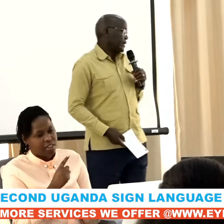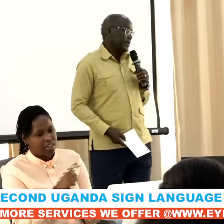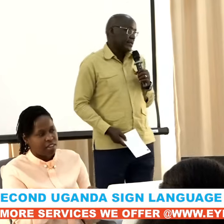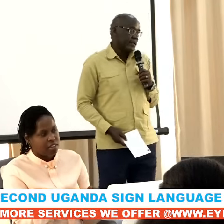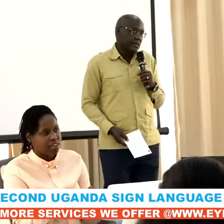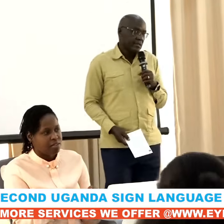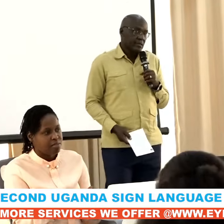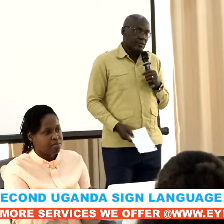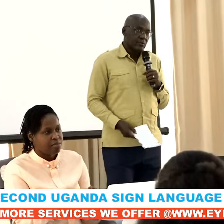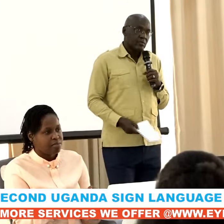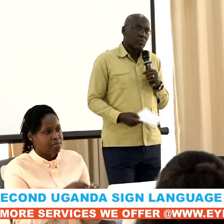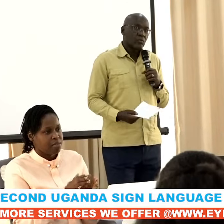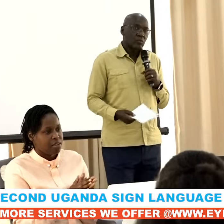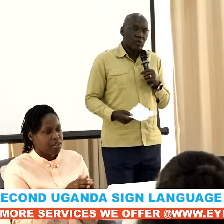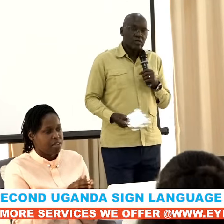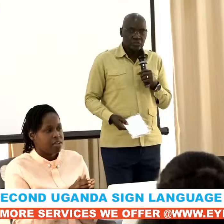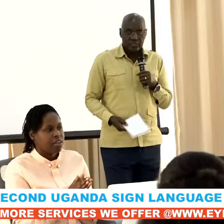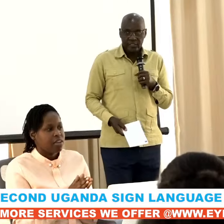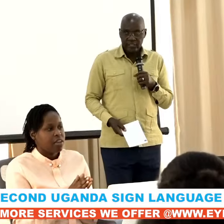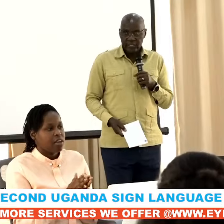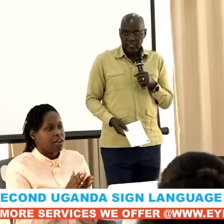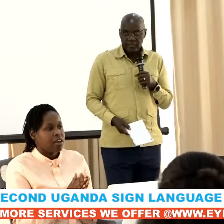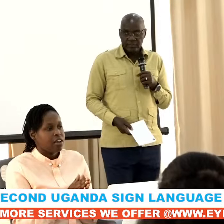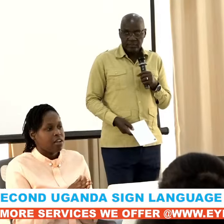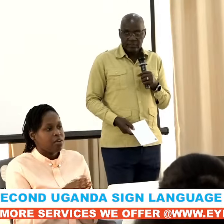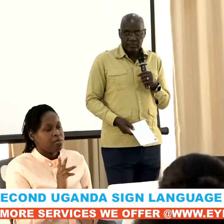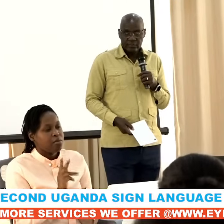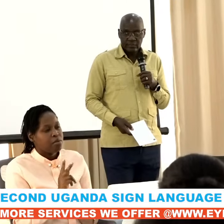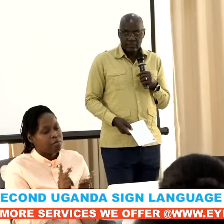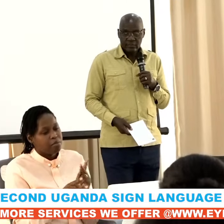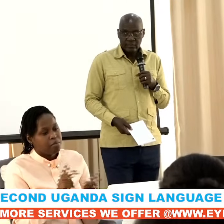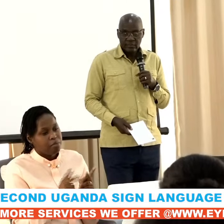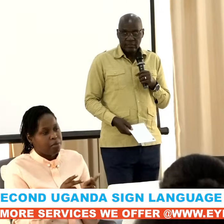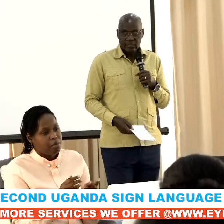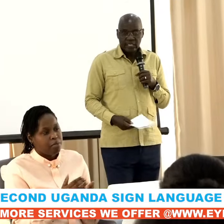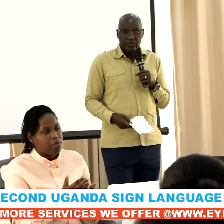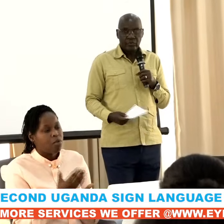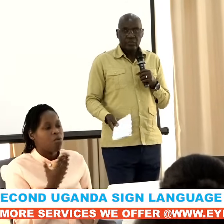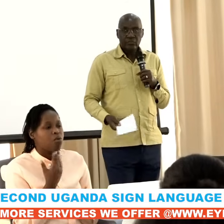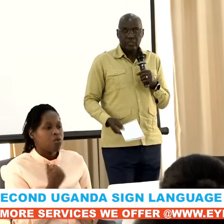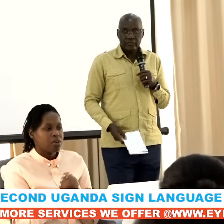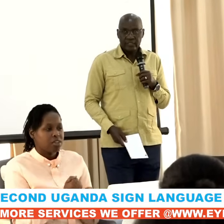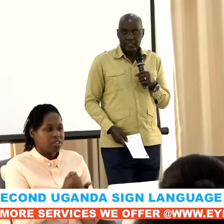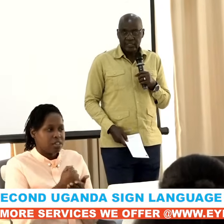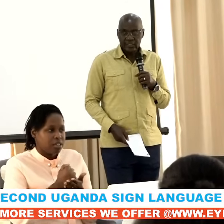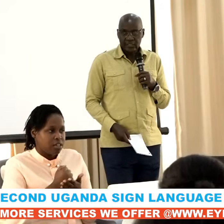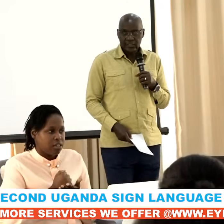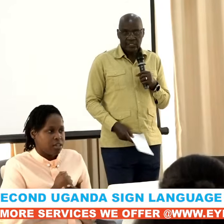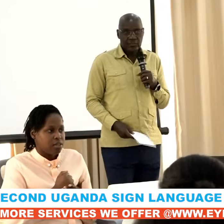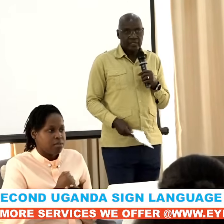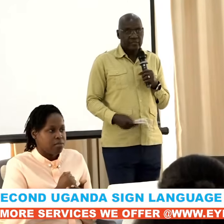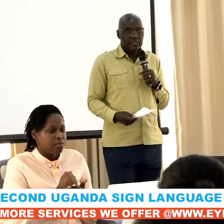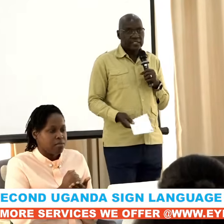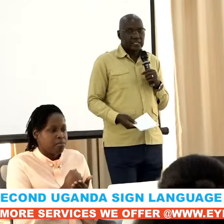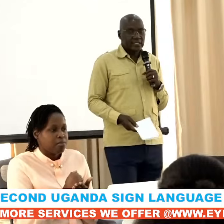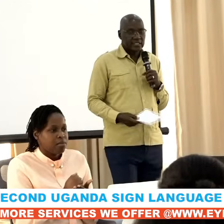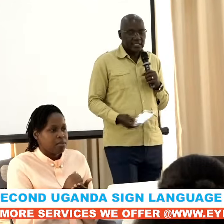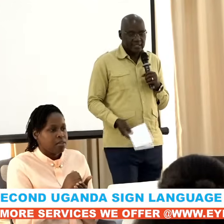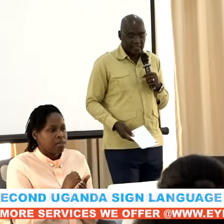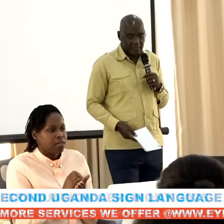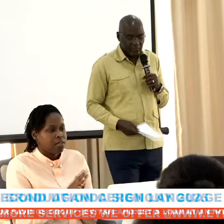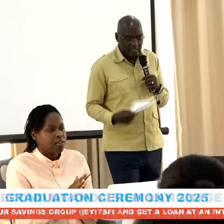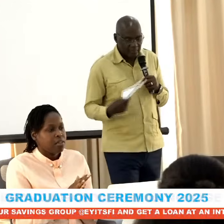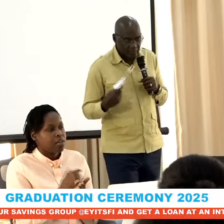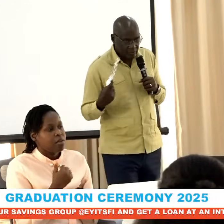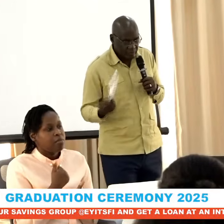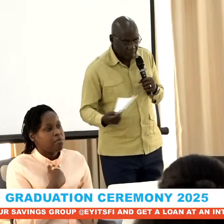there who actually need the help. But how are we going to address it? That's why even I started